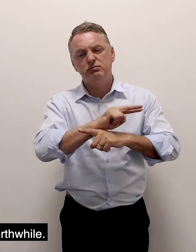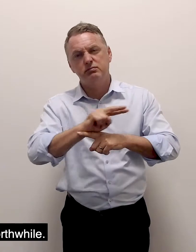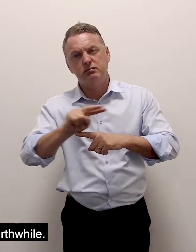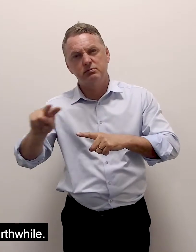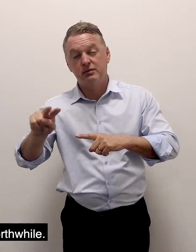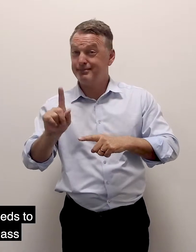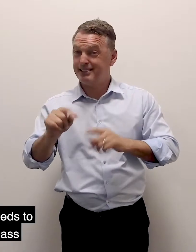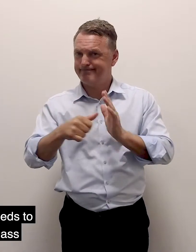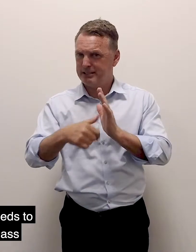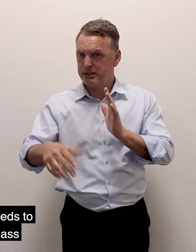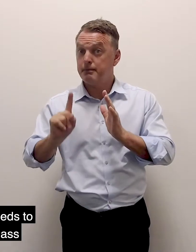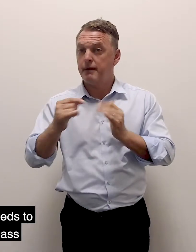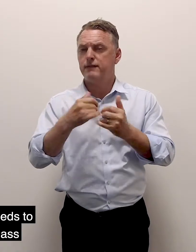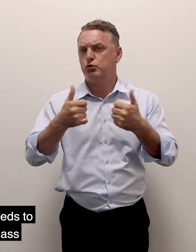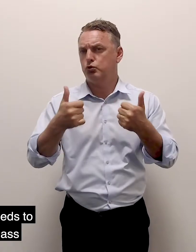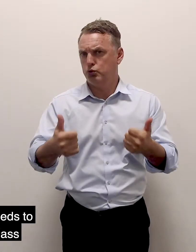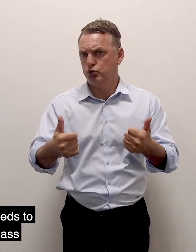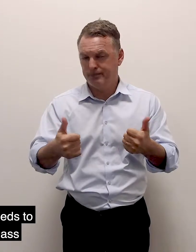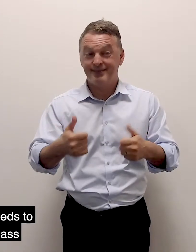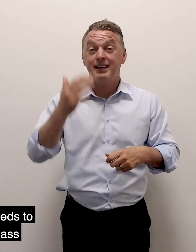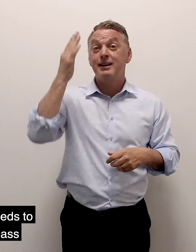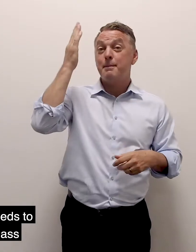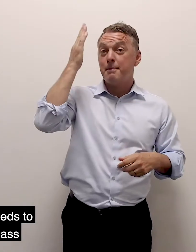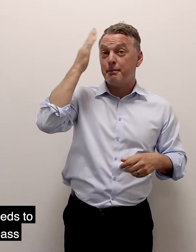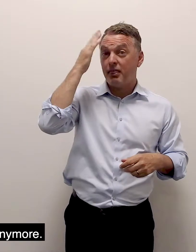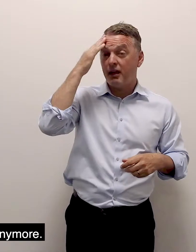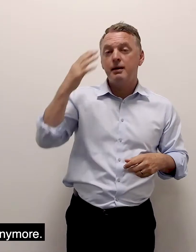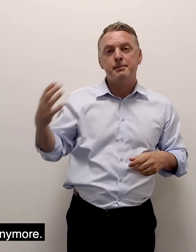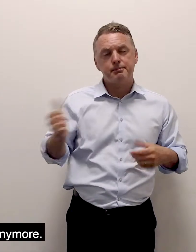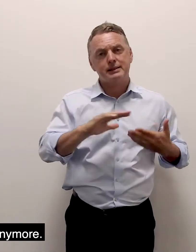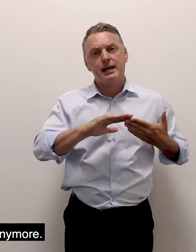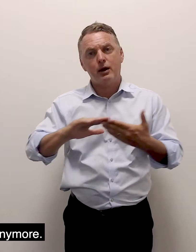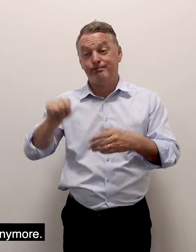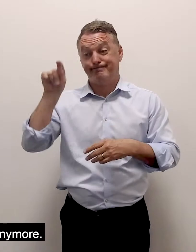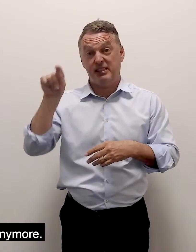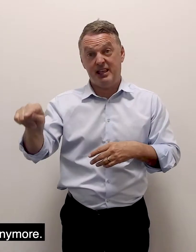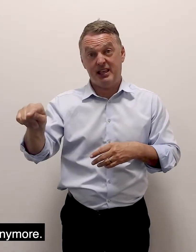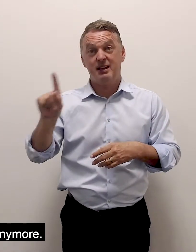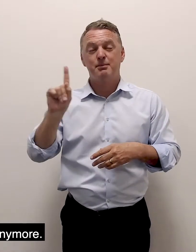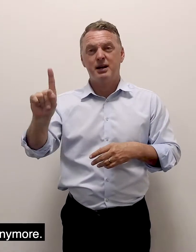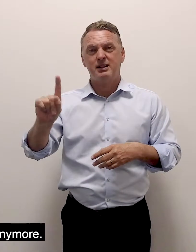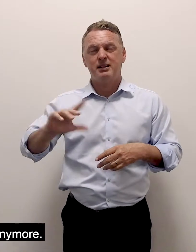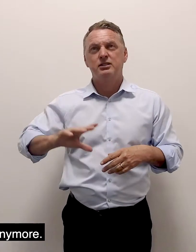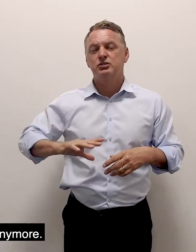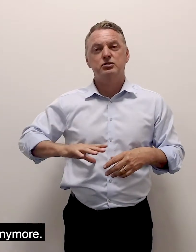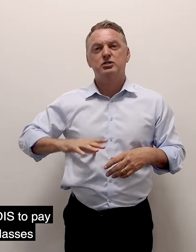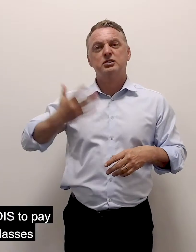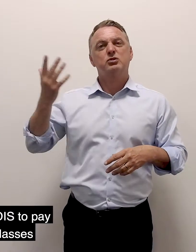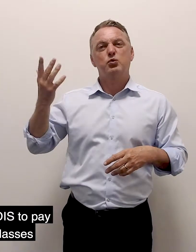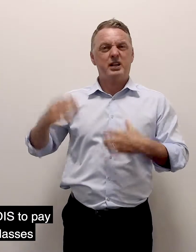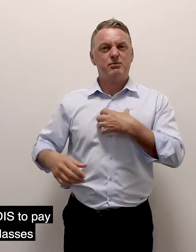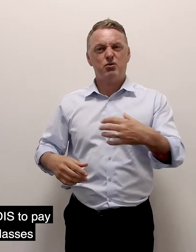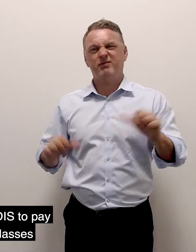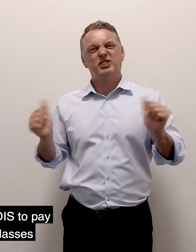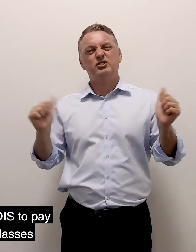but worthwhile. Rebecca's mum needs to help her at the class but doesn't want to anymore.